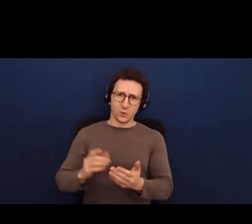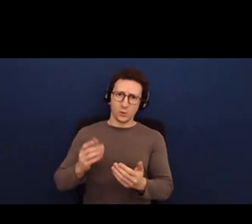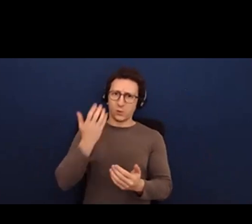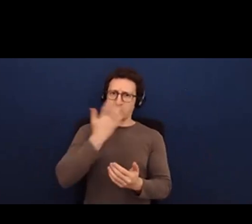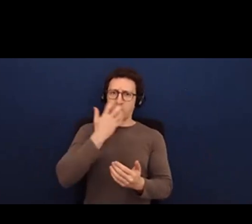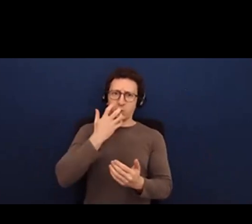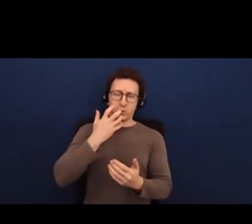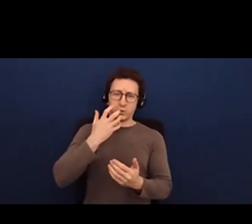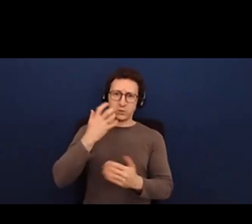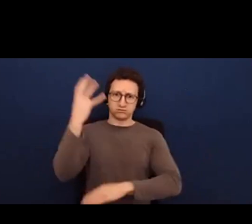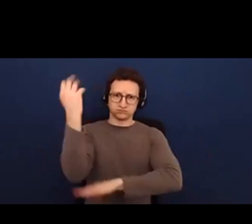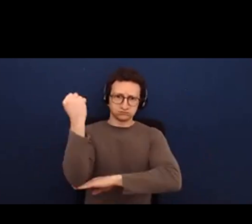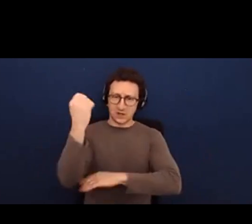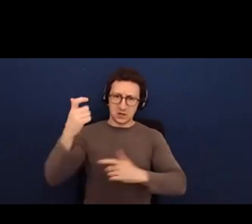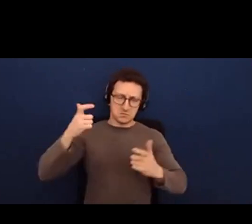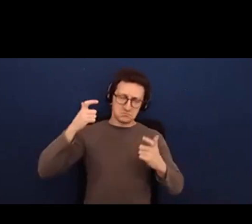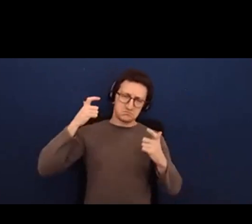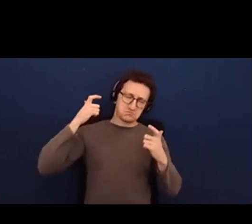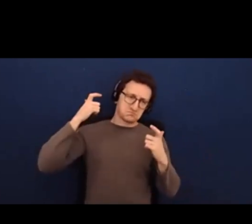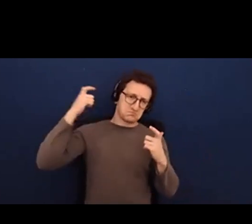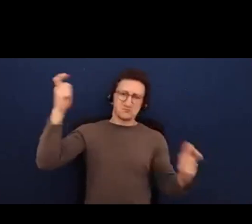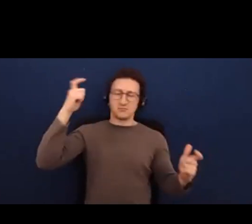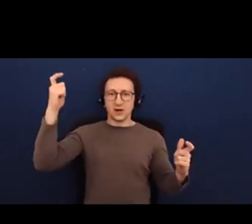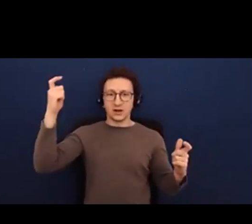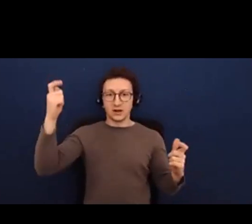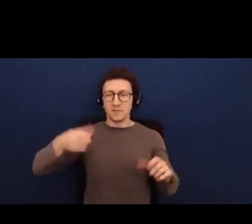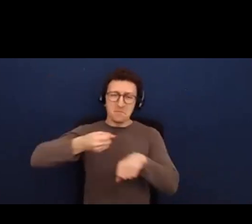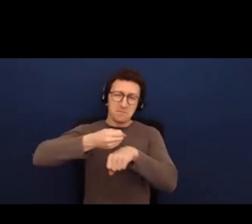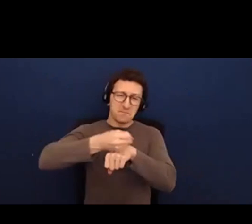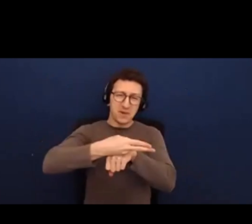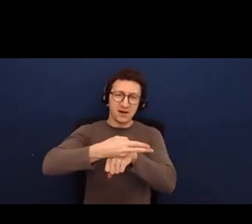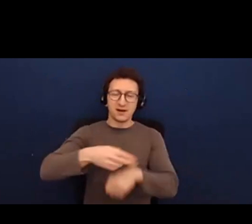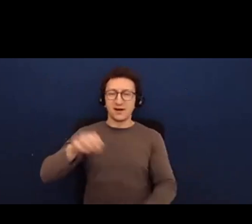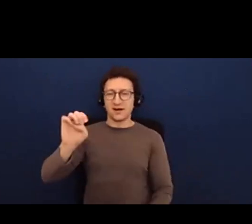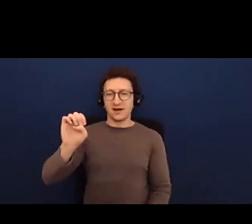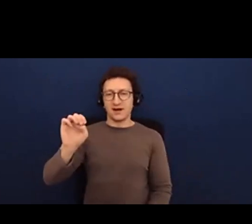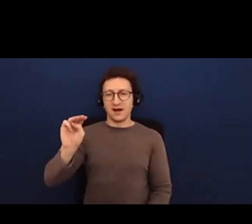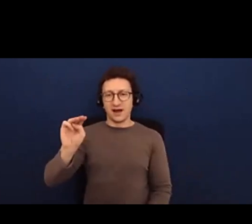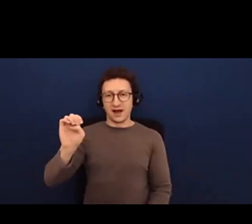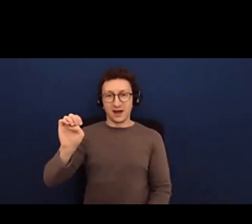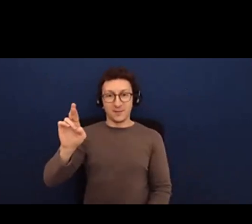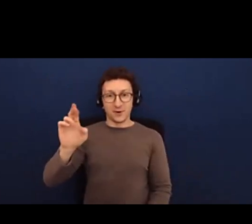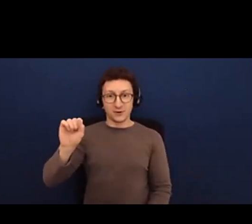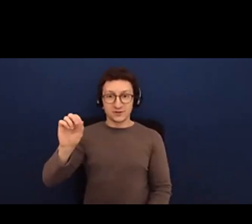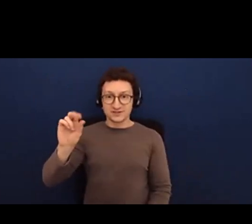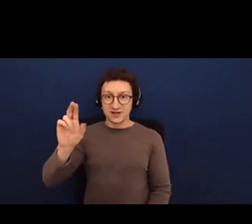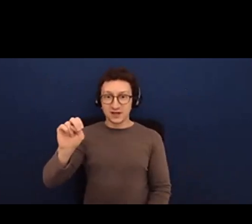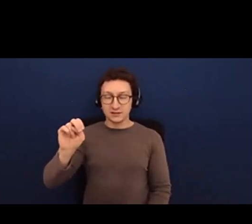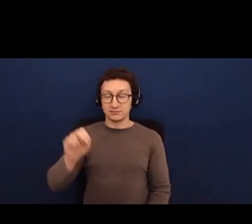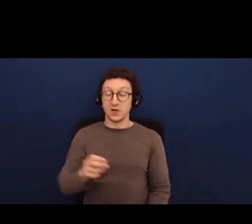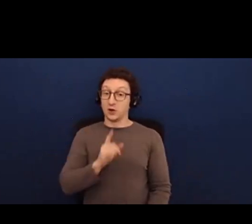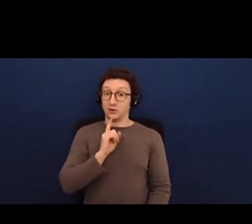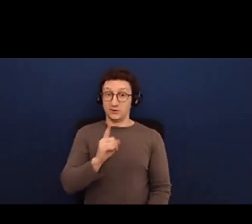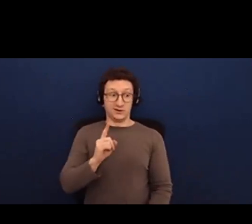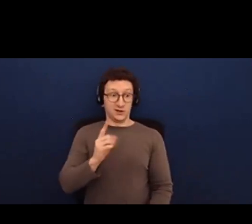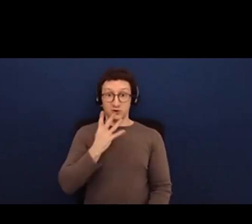think it's even larger than Pepys and larger than Emerson. It is certainly the largest Jewish diary.